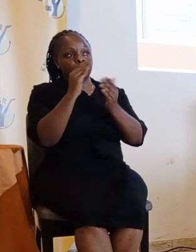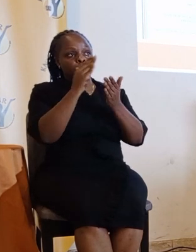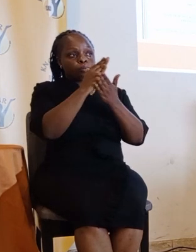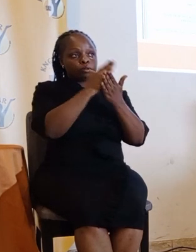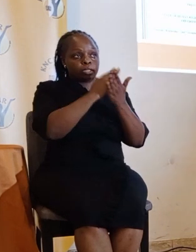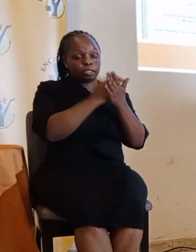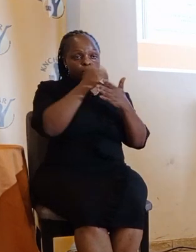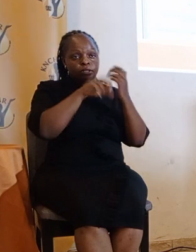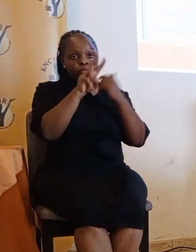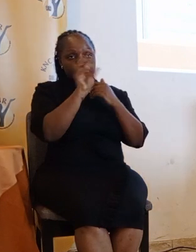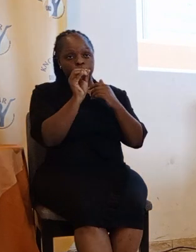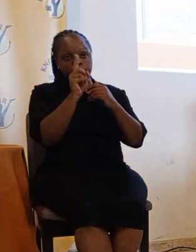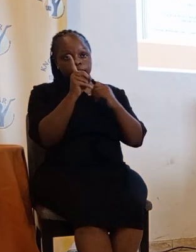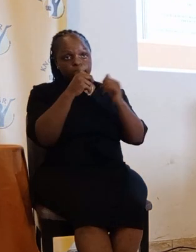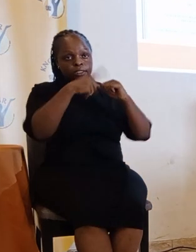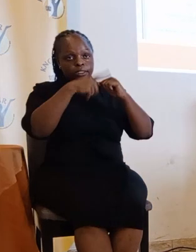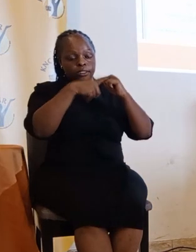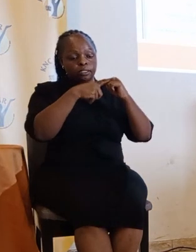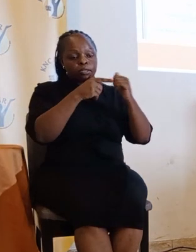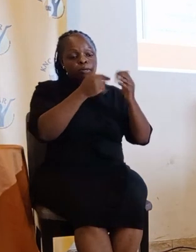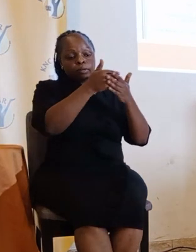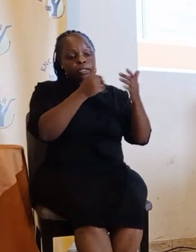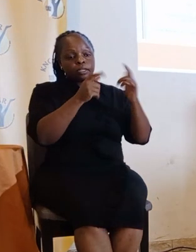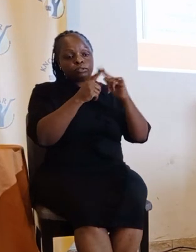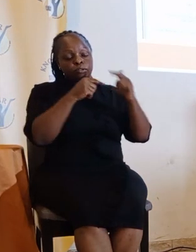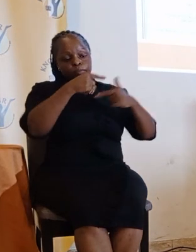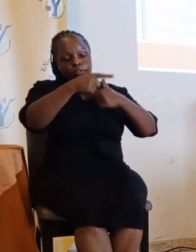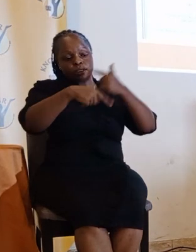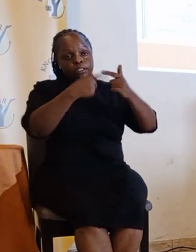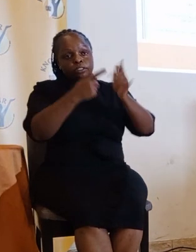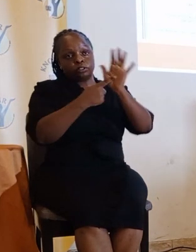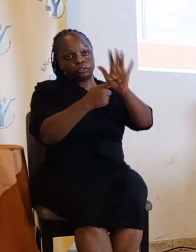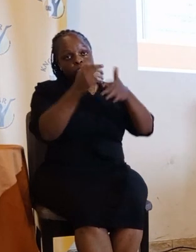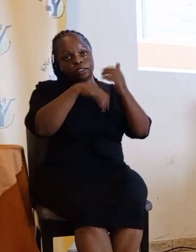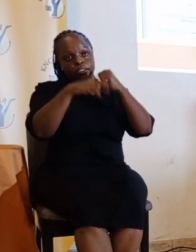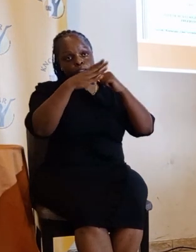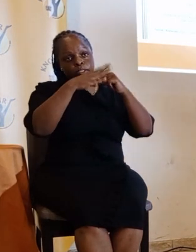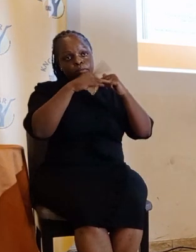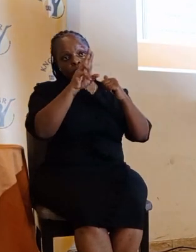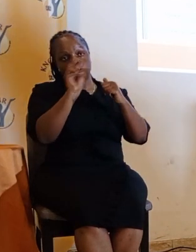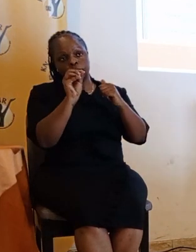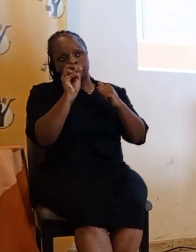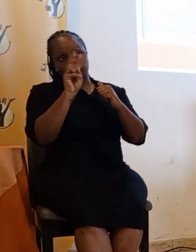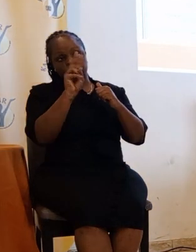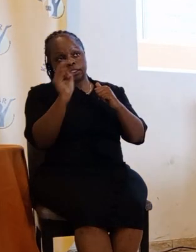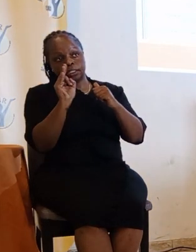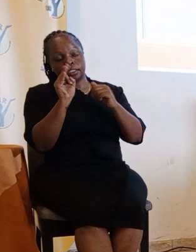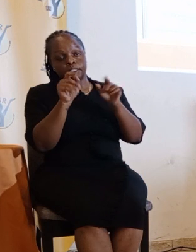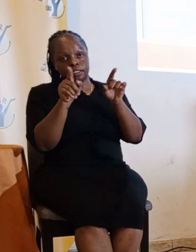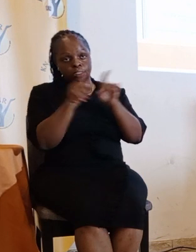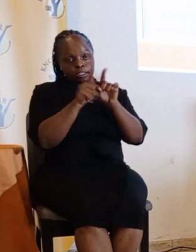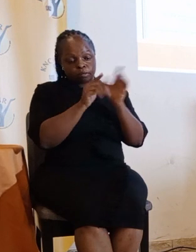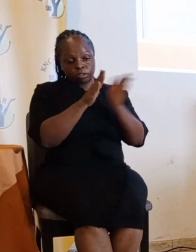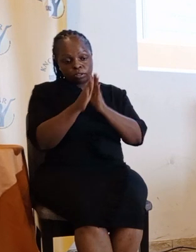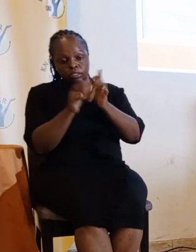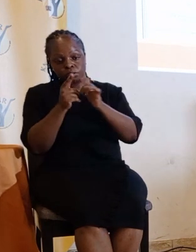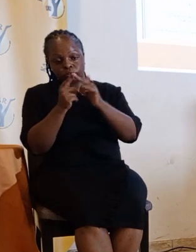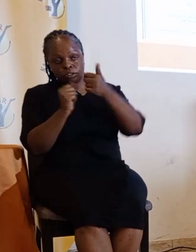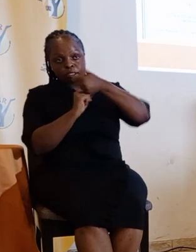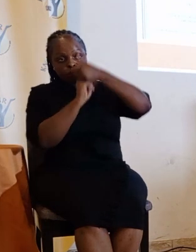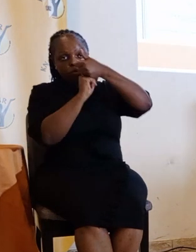2016, prior to the process initiated in September 2023. Furthermore, according to the